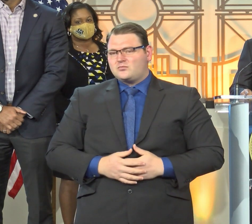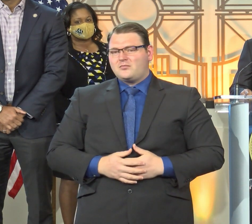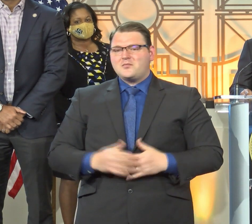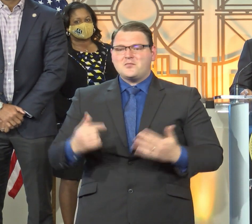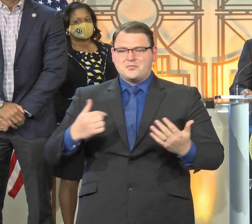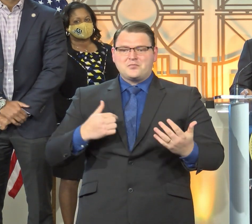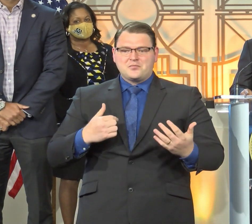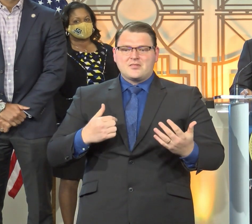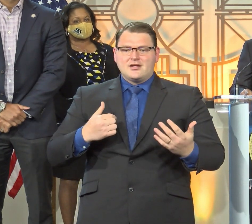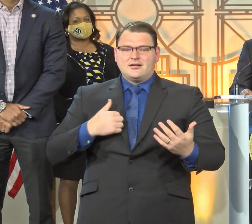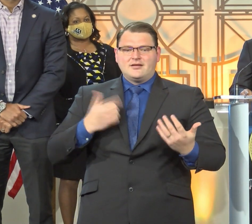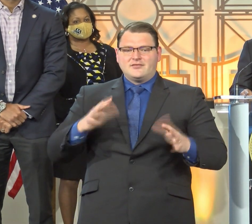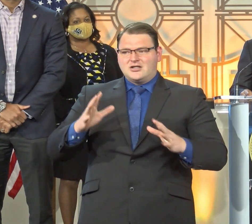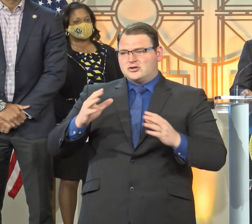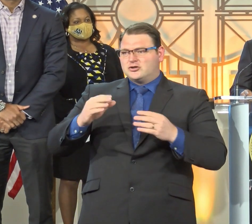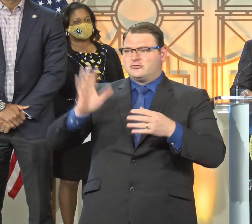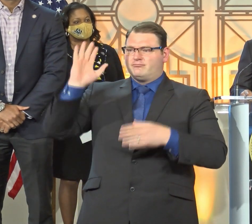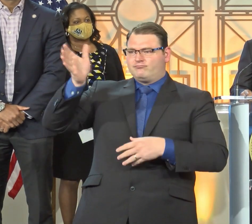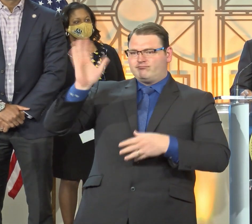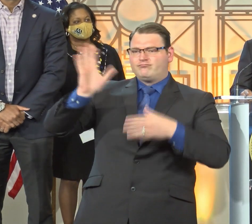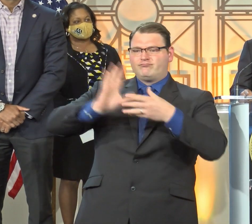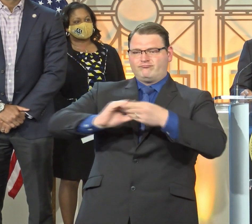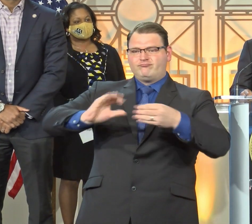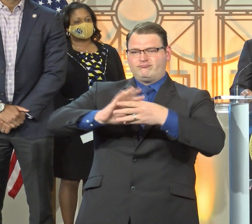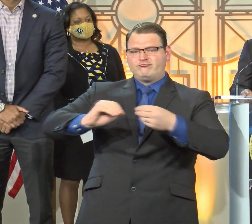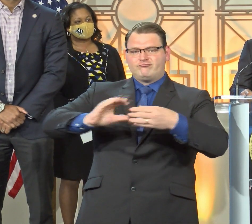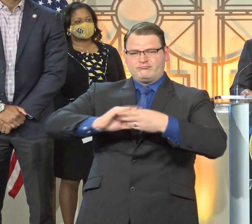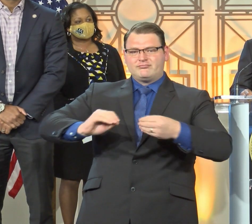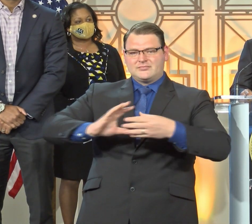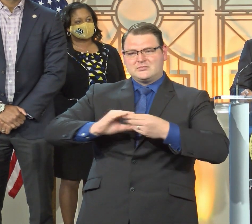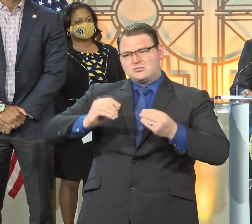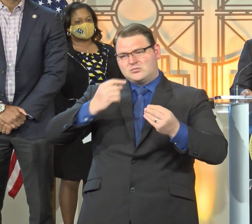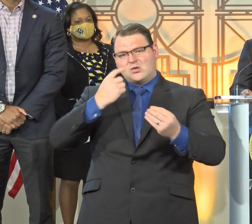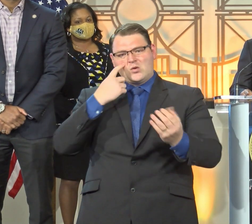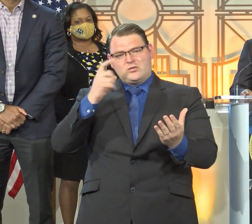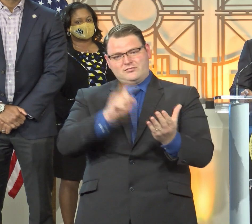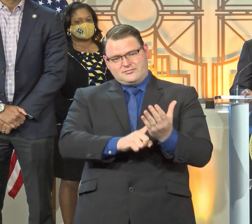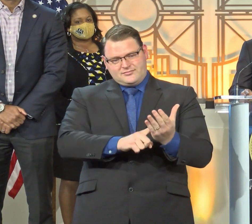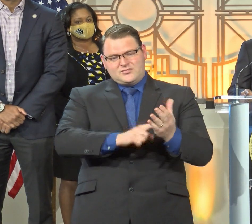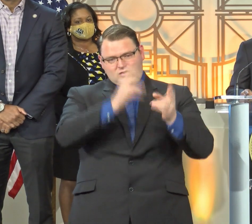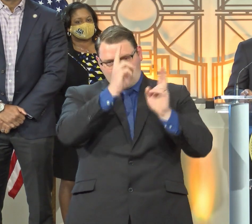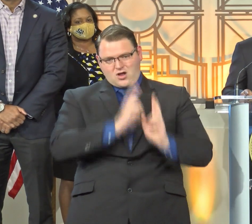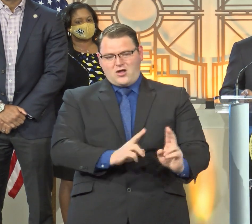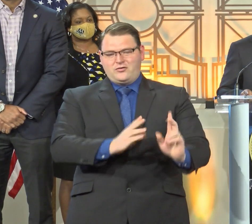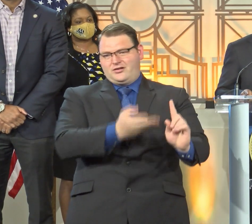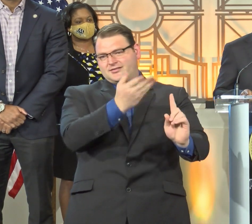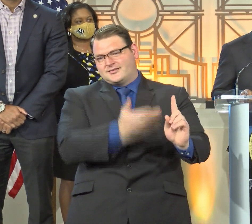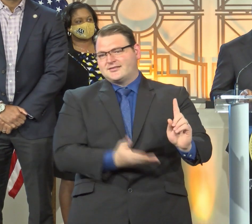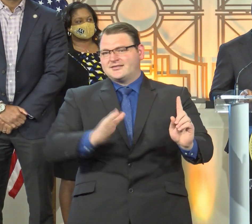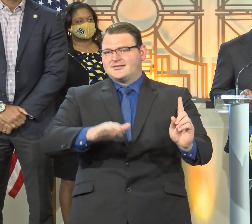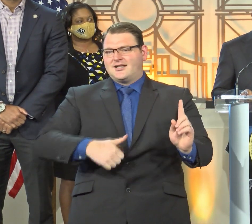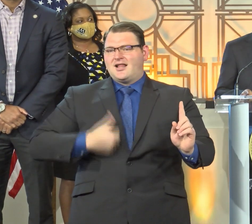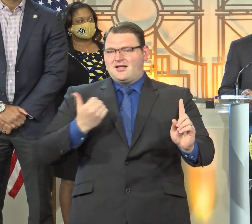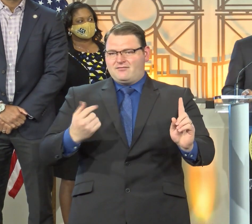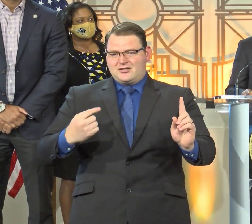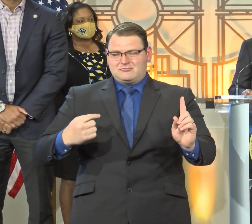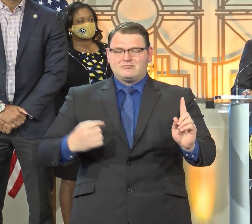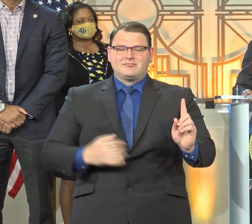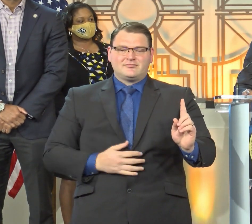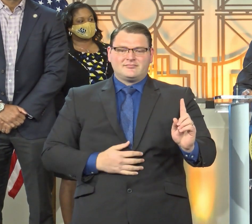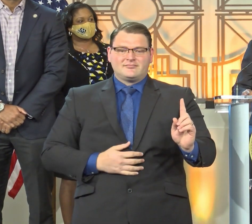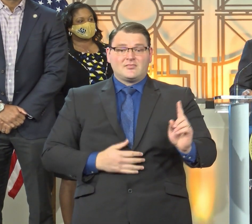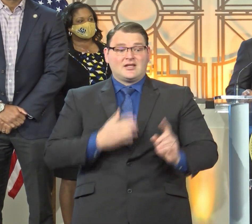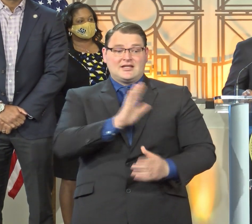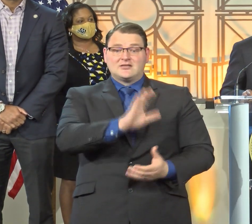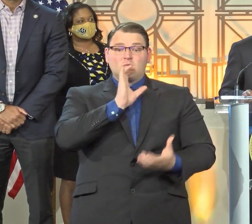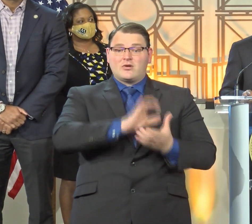to him a proclamation honoring Tony for the life that he led. Gayle, his wife, is here today, along with